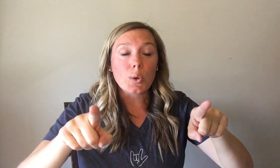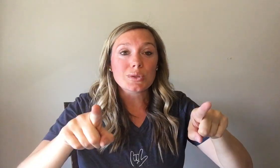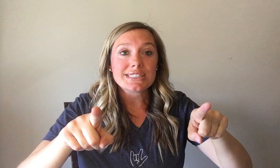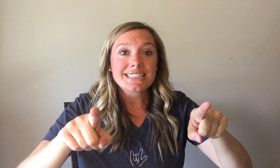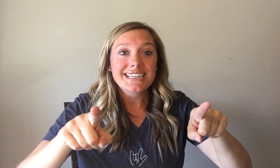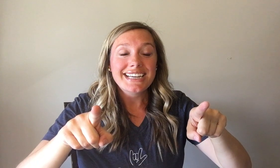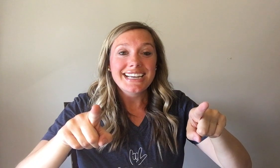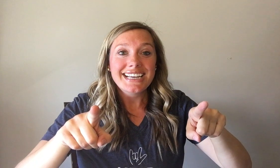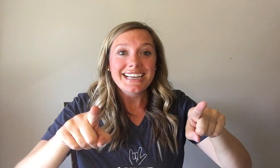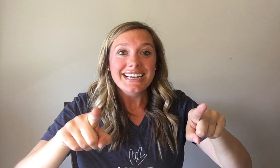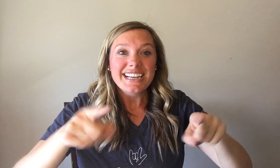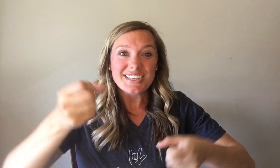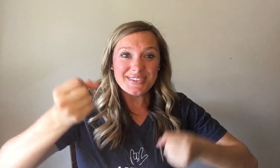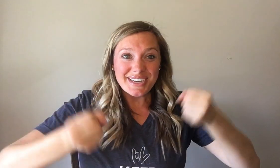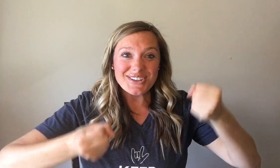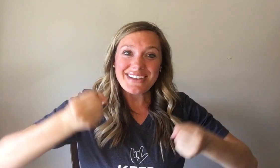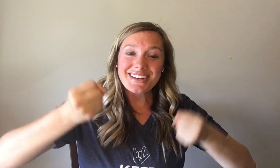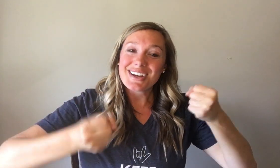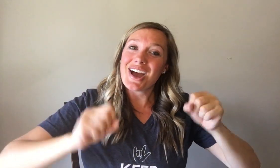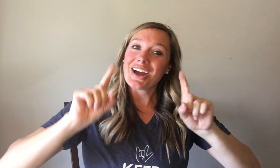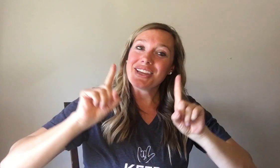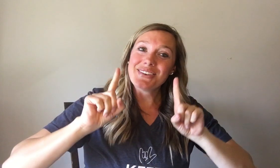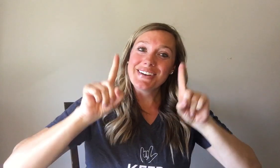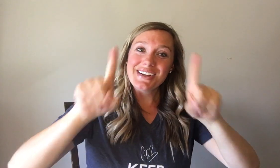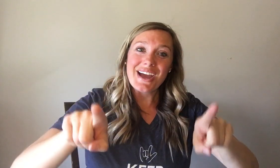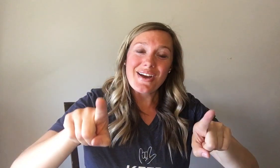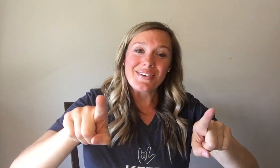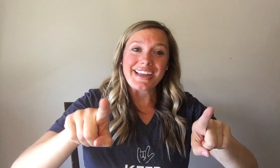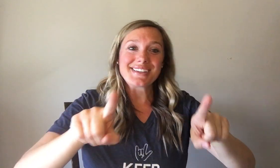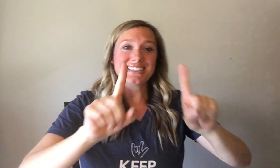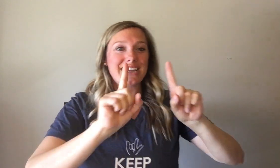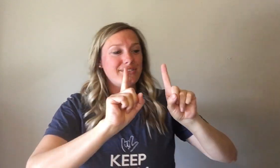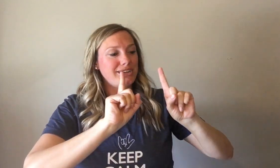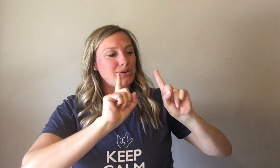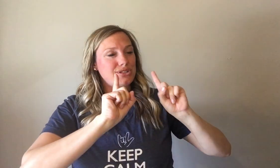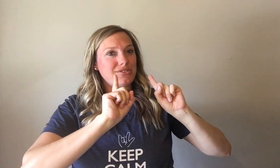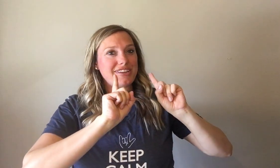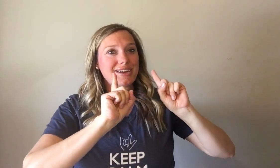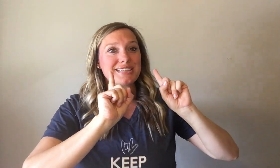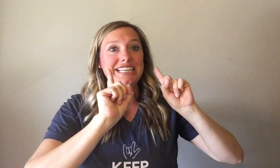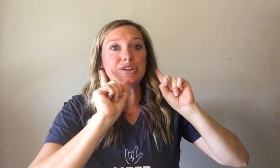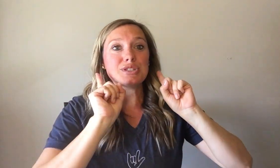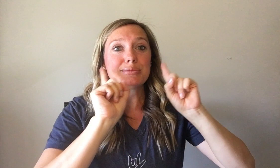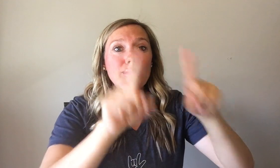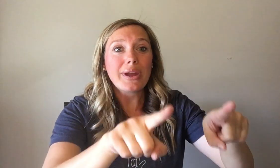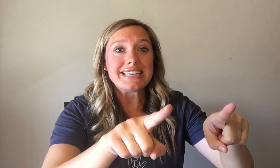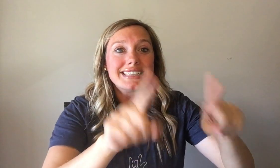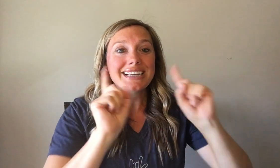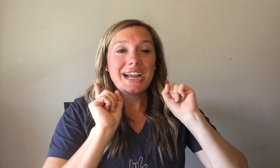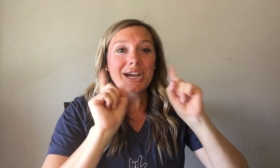goes. Because when you're driving a car, you go. Here's the sign for go, two fingers, and you just point,